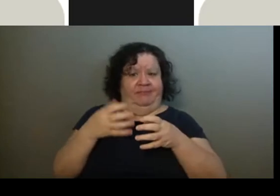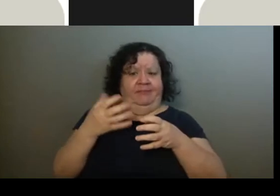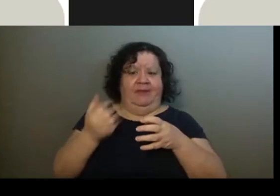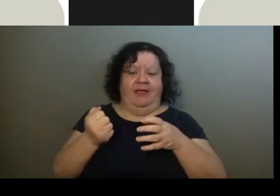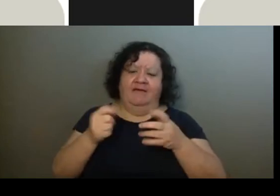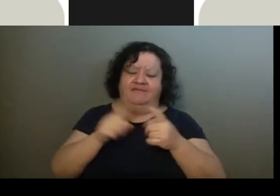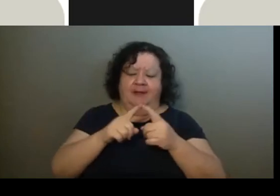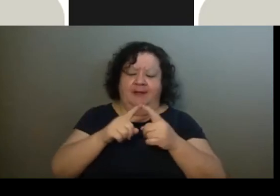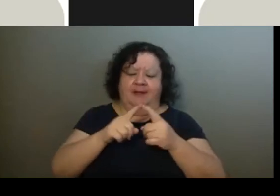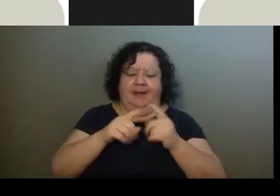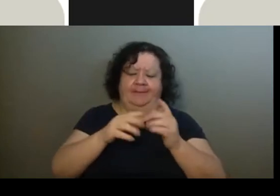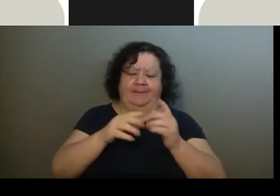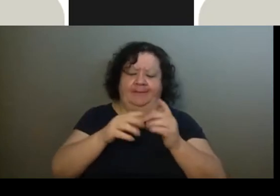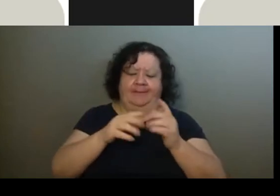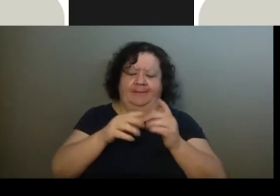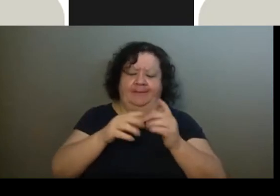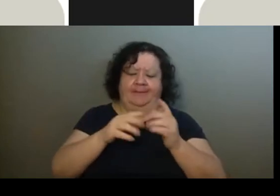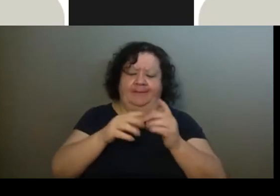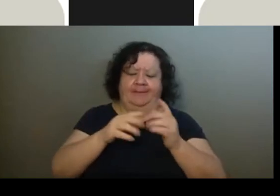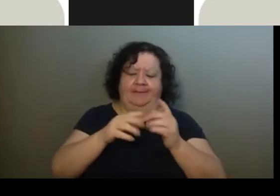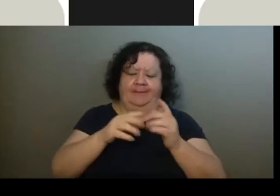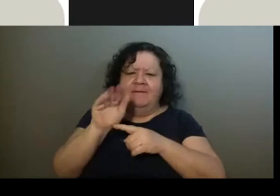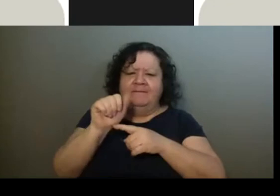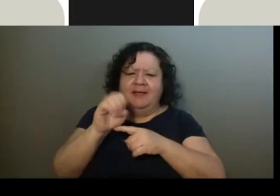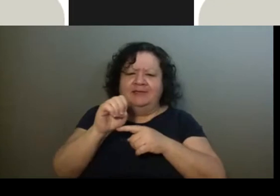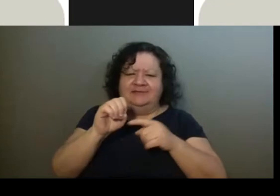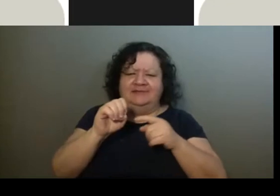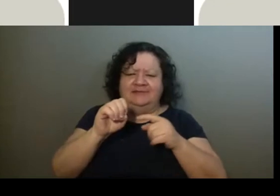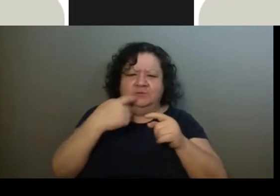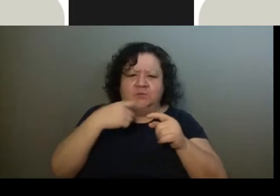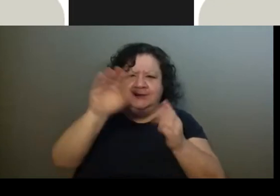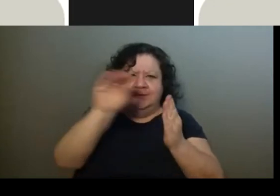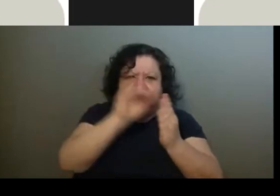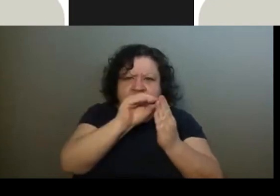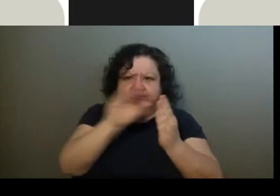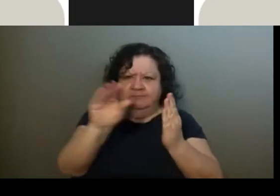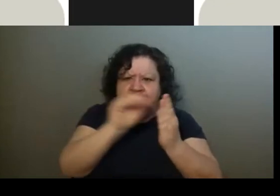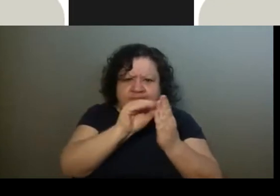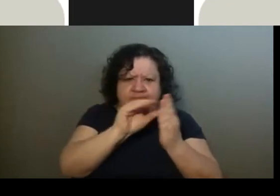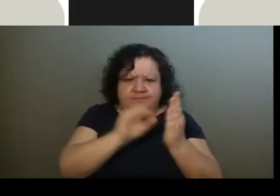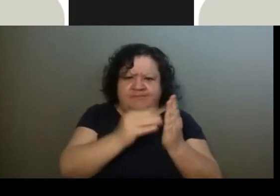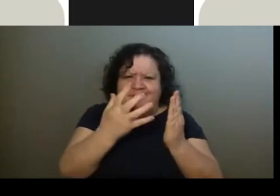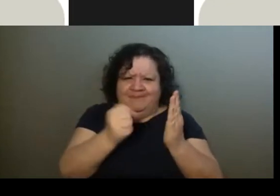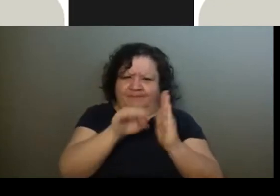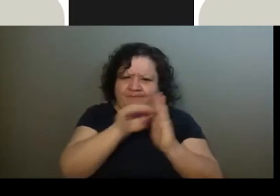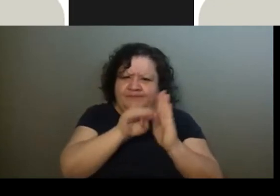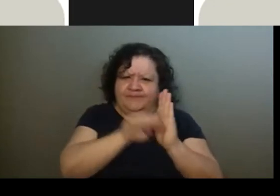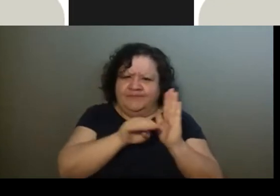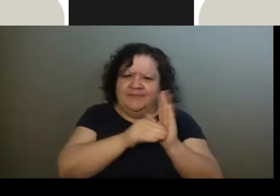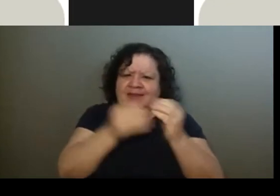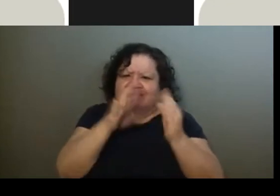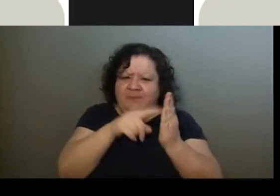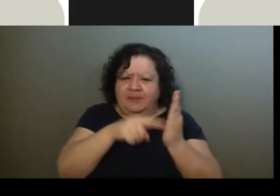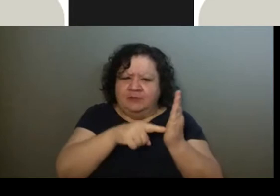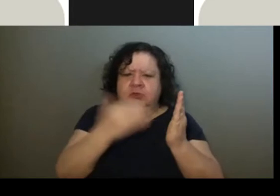is for understanding the risk, and also all inclusive society, all of the approaches which